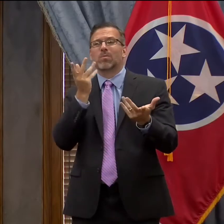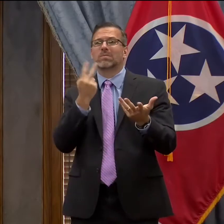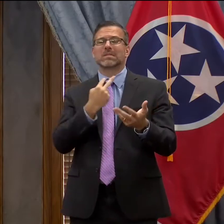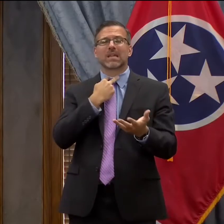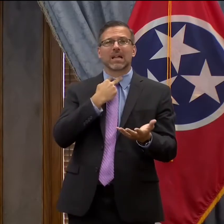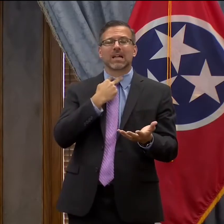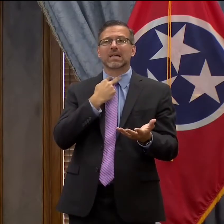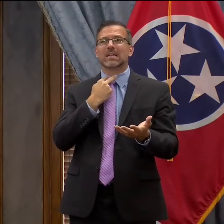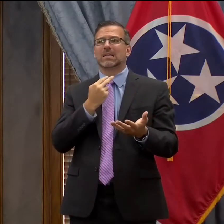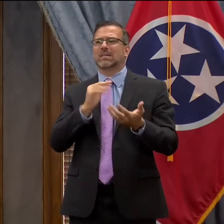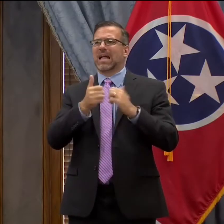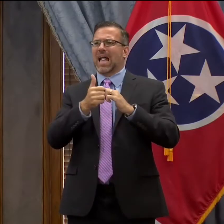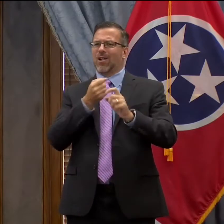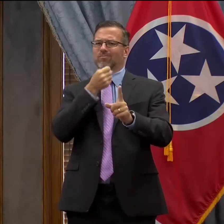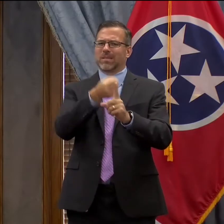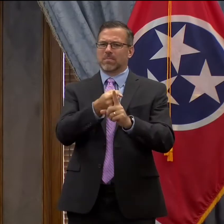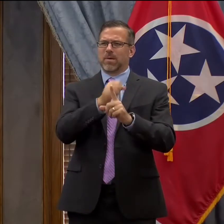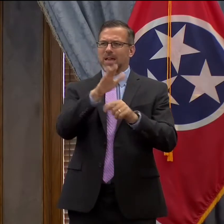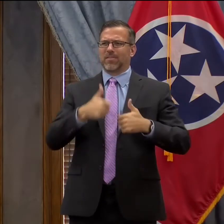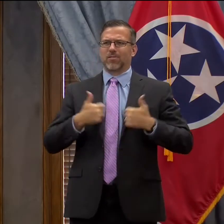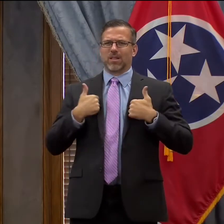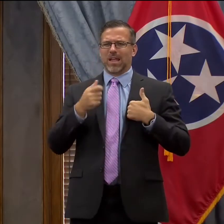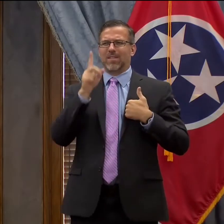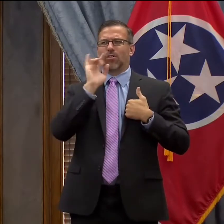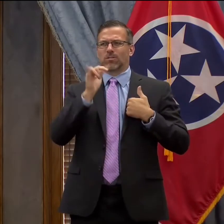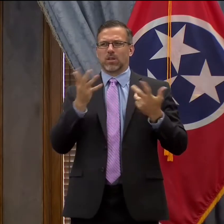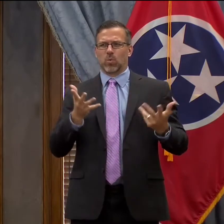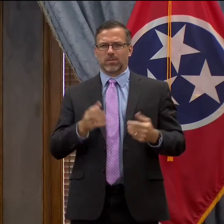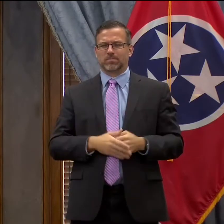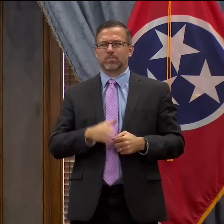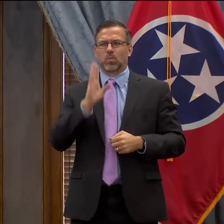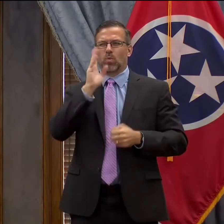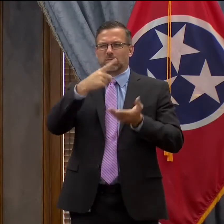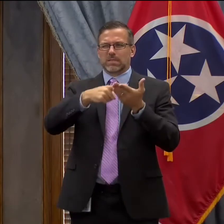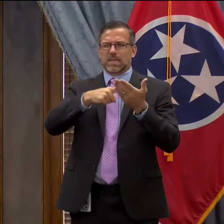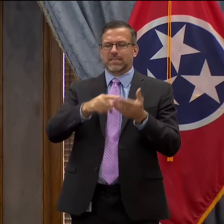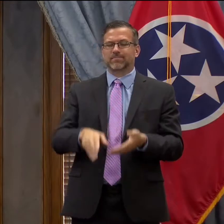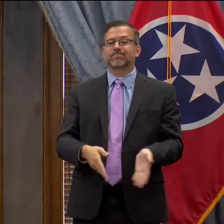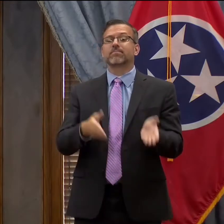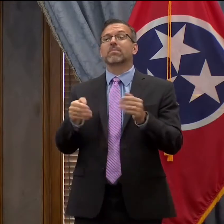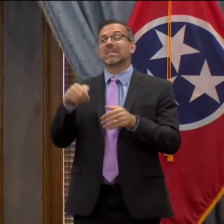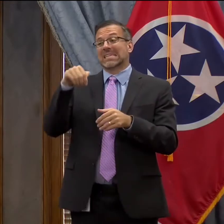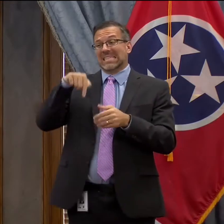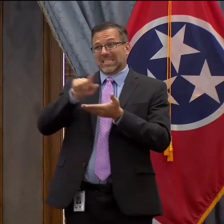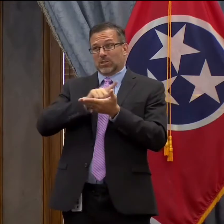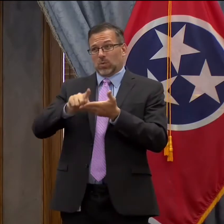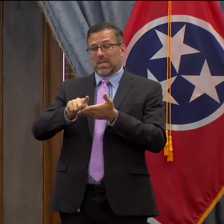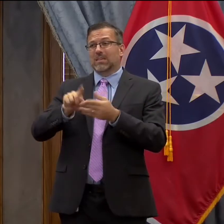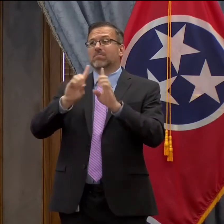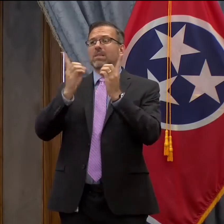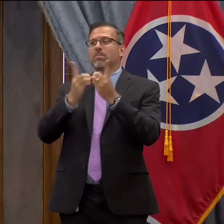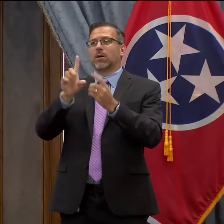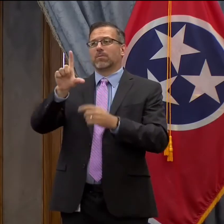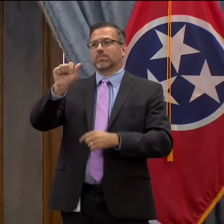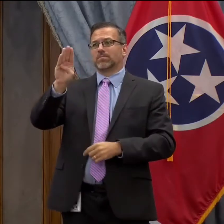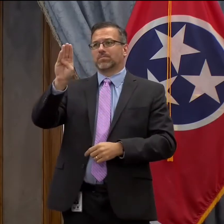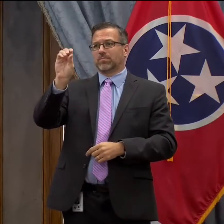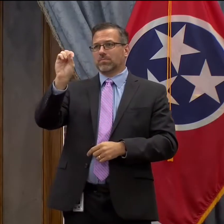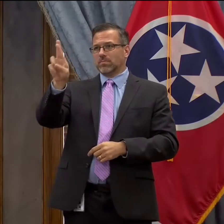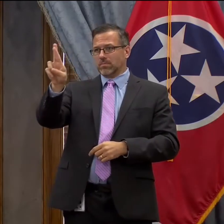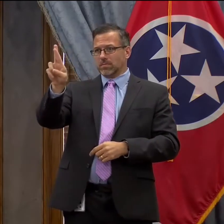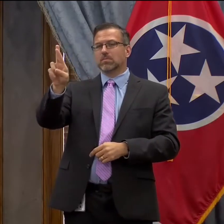homes. Earlier this week, the Department of Labor announced that work search requirements would be resumed once again